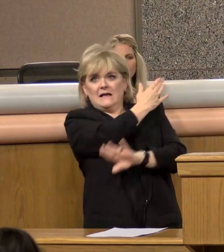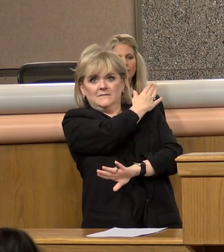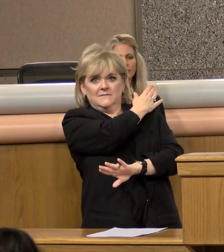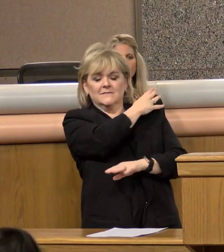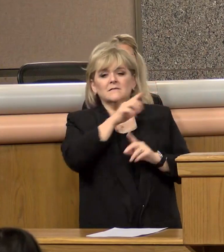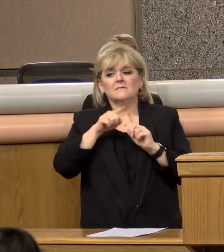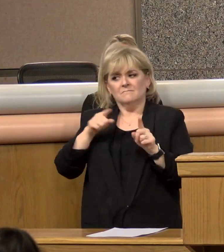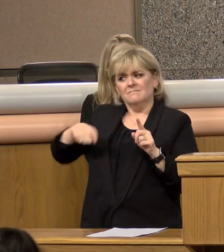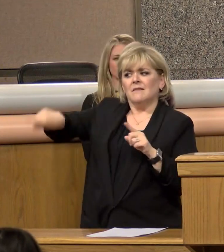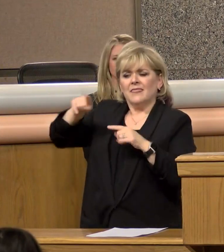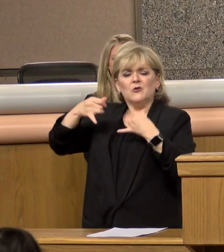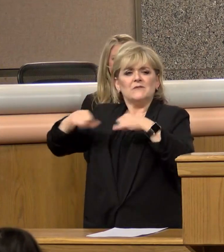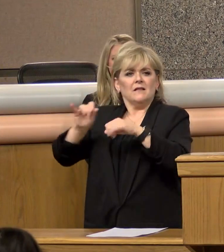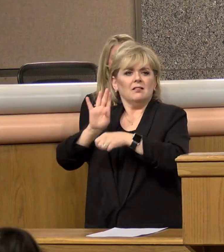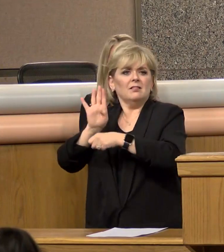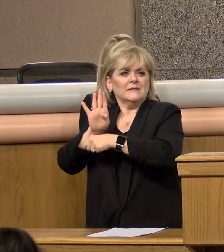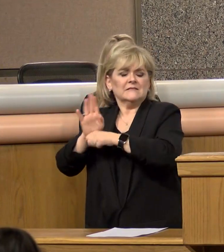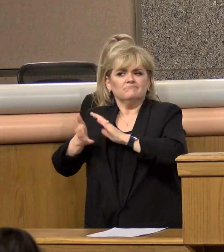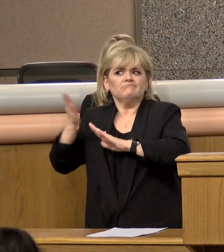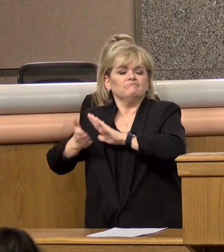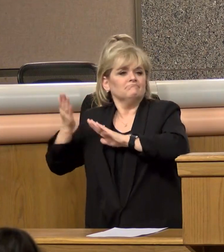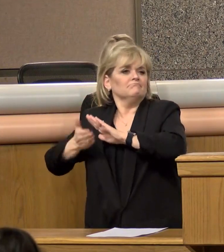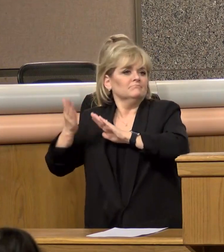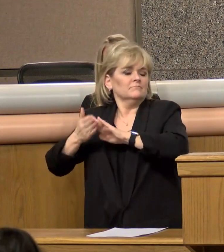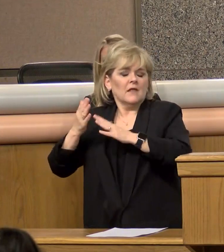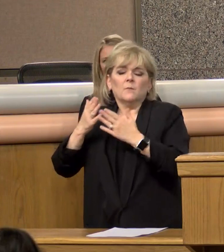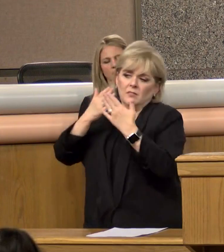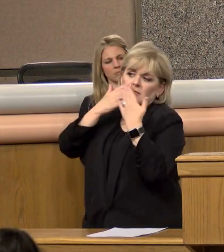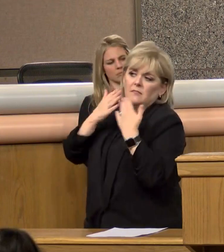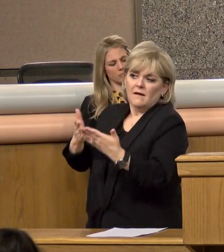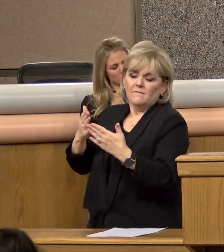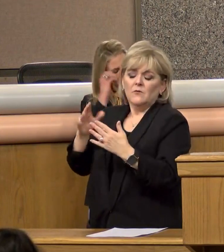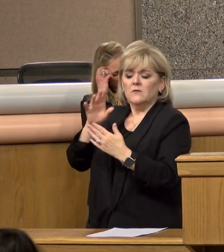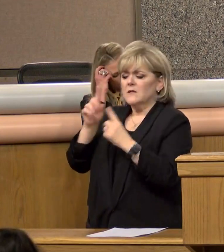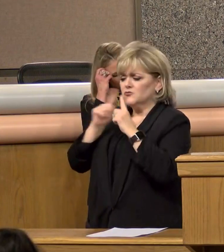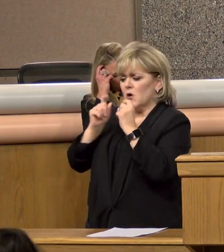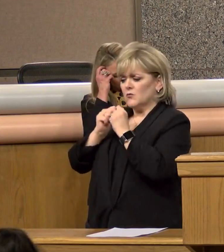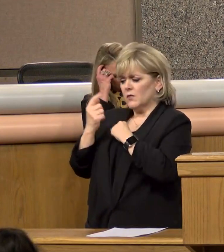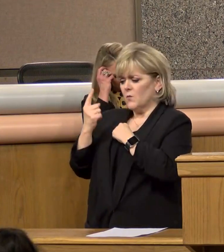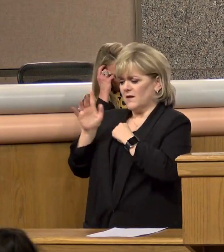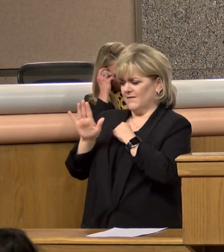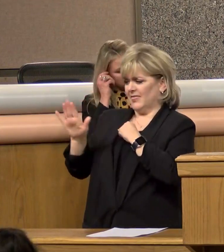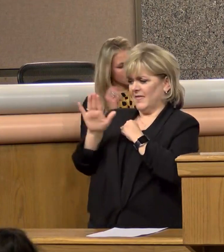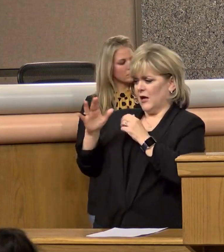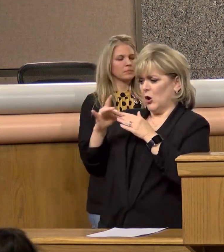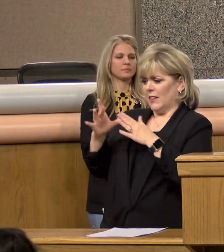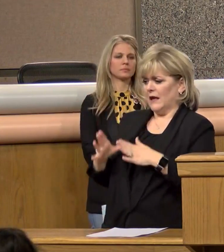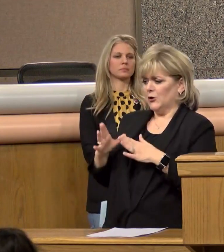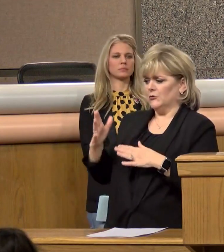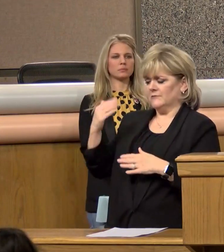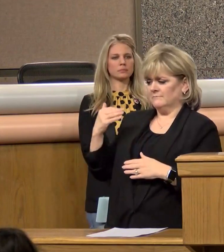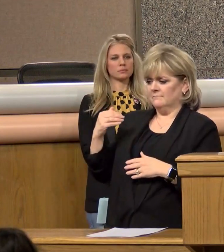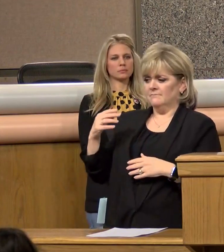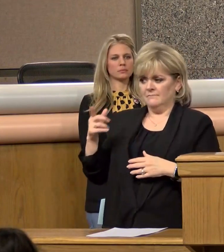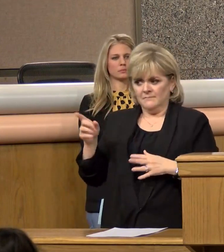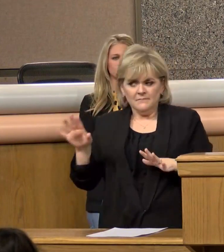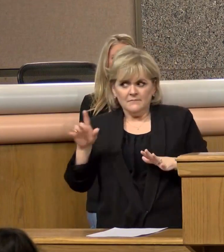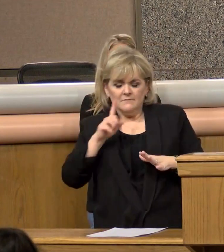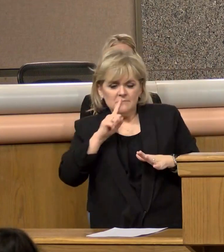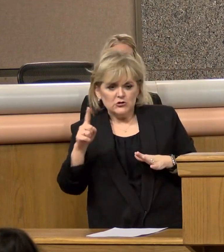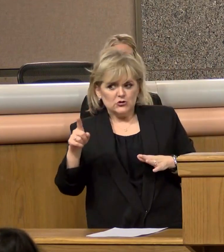done that and I'm very thankful for their efforts. I talked to talk to one of their leaders just a little bit ago and she wanted to make sure they were